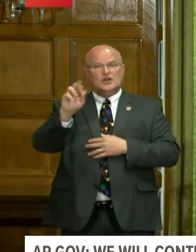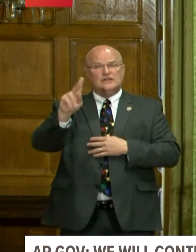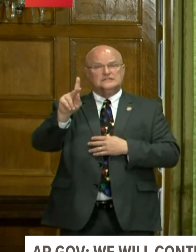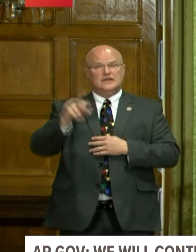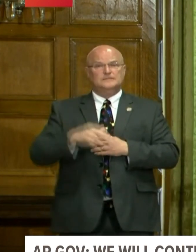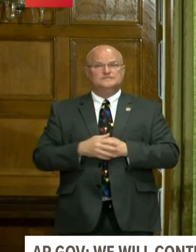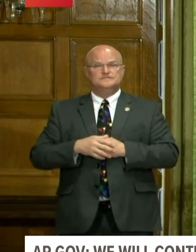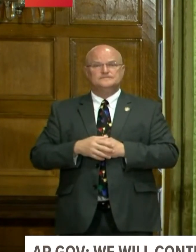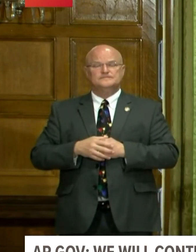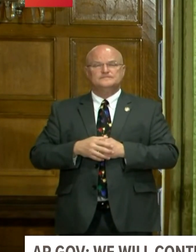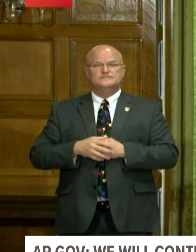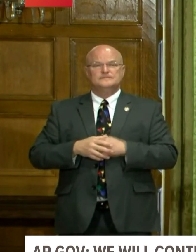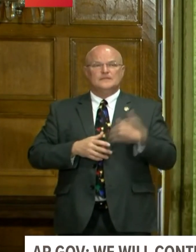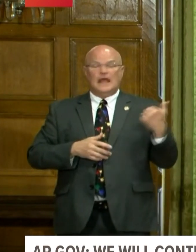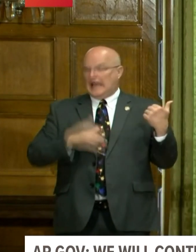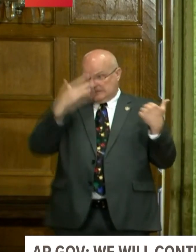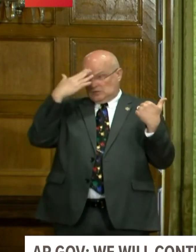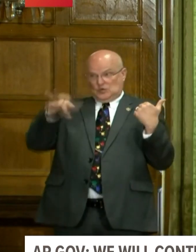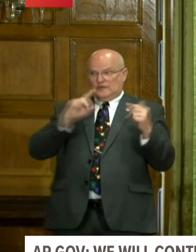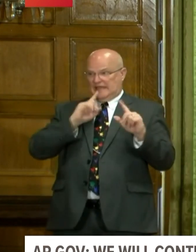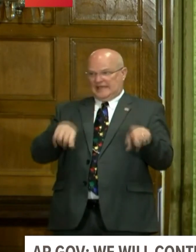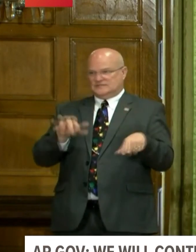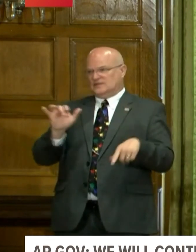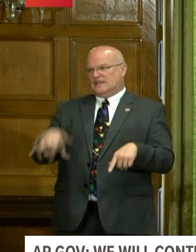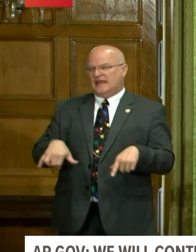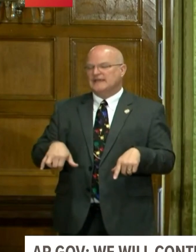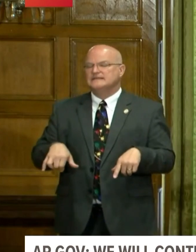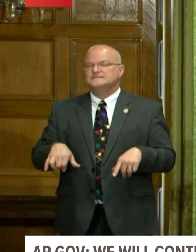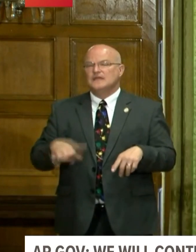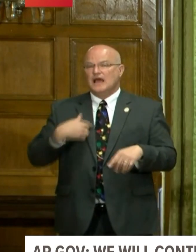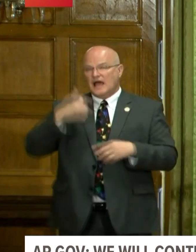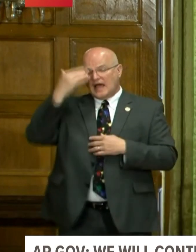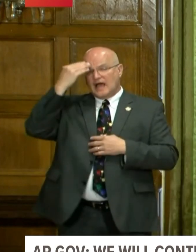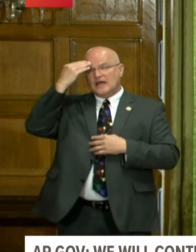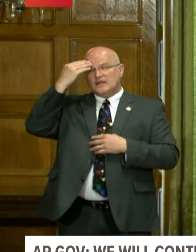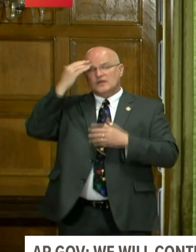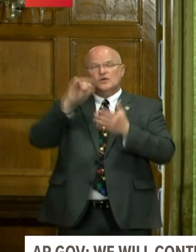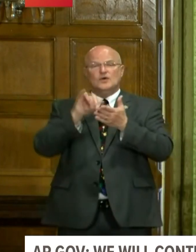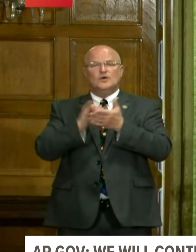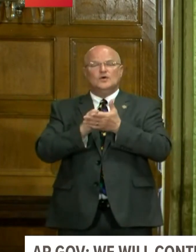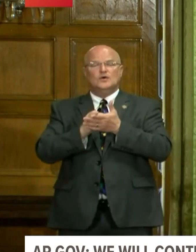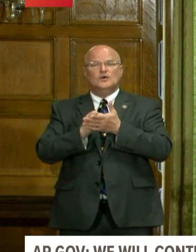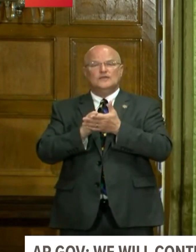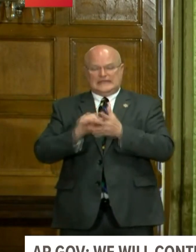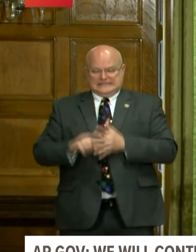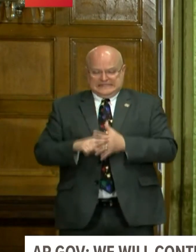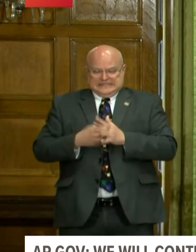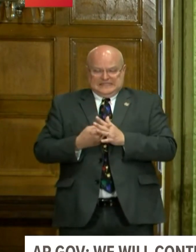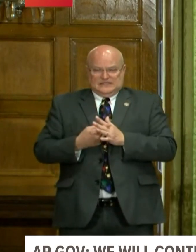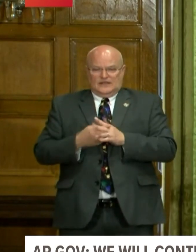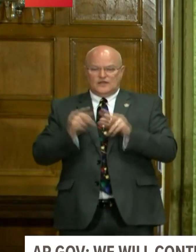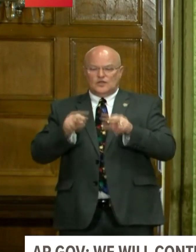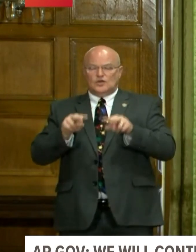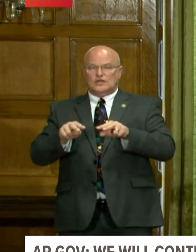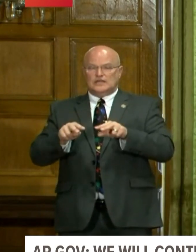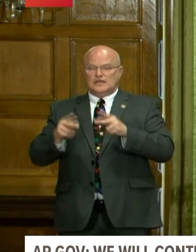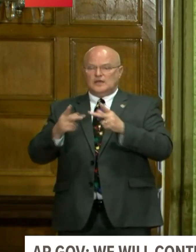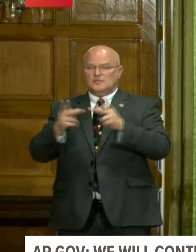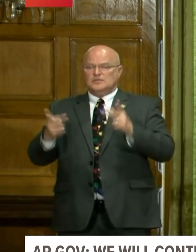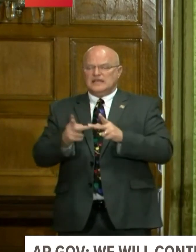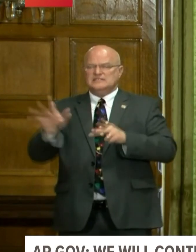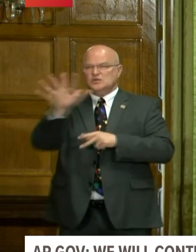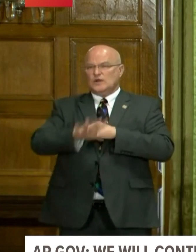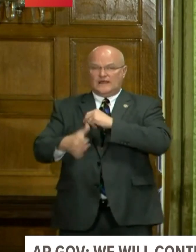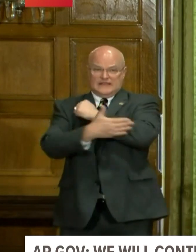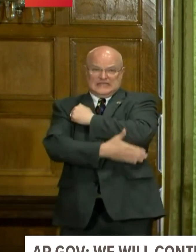Arkansas? I do not know the answer to that. I know that initially they were looking at hot spots across